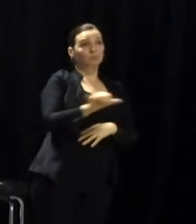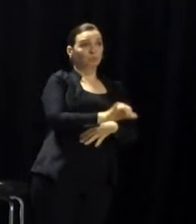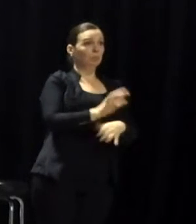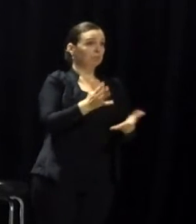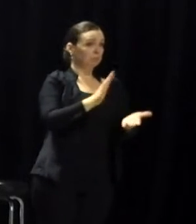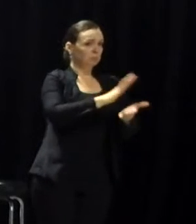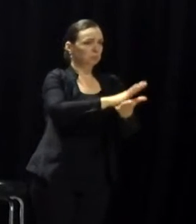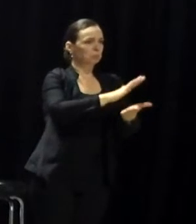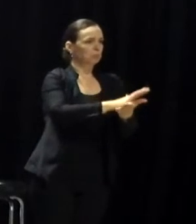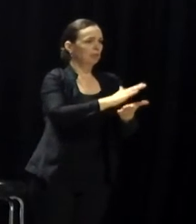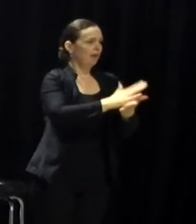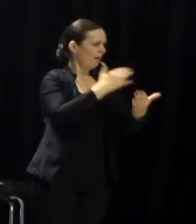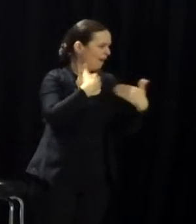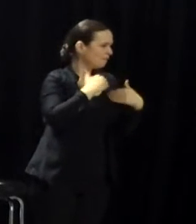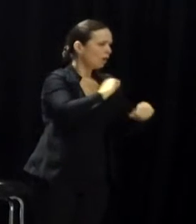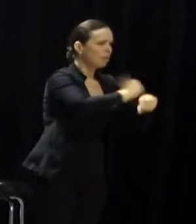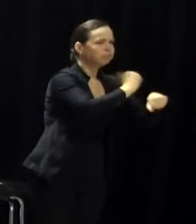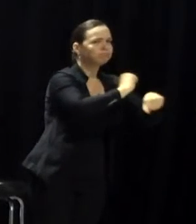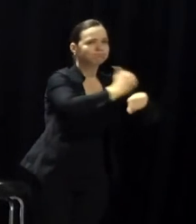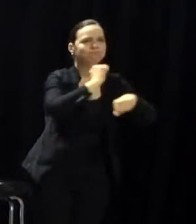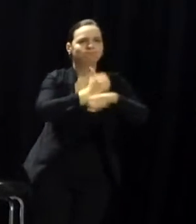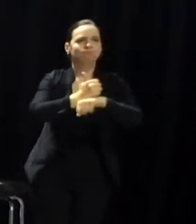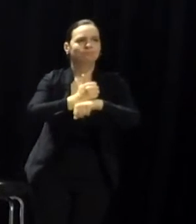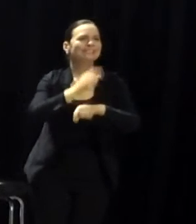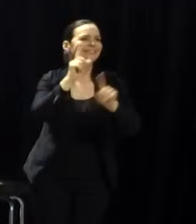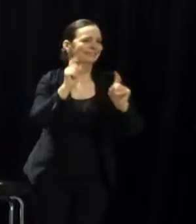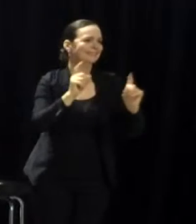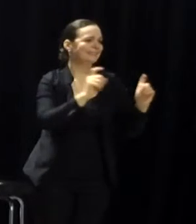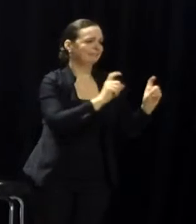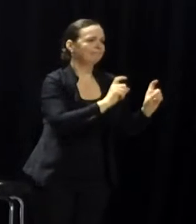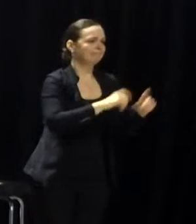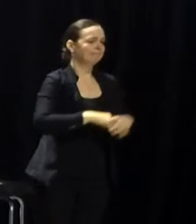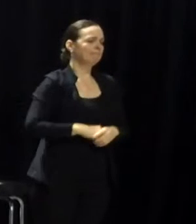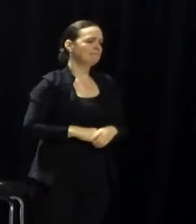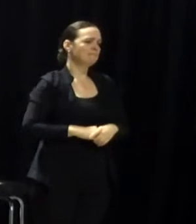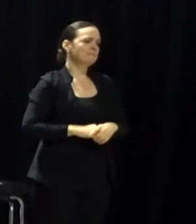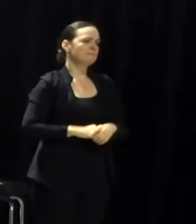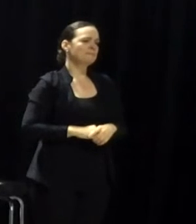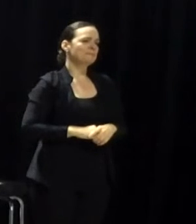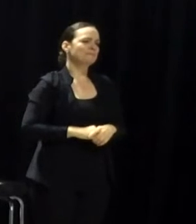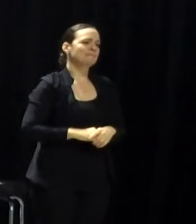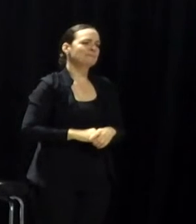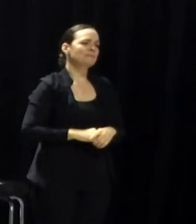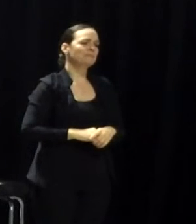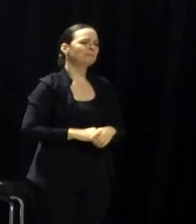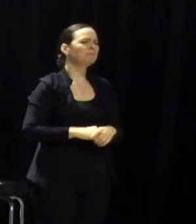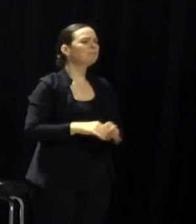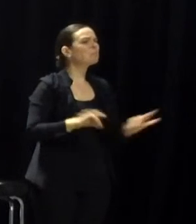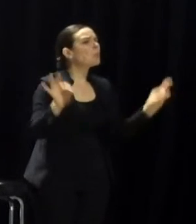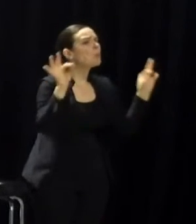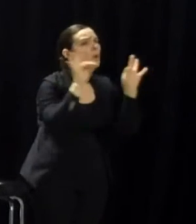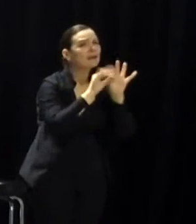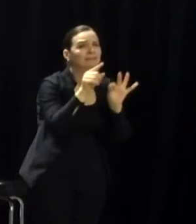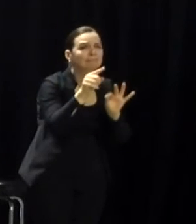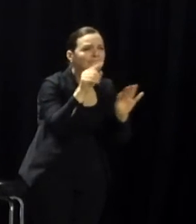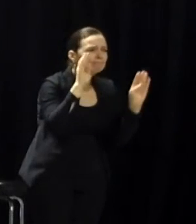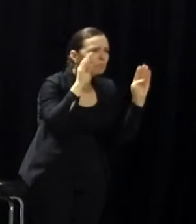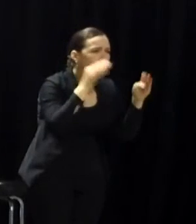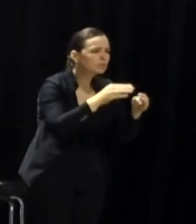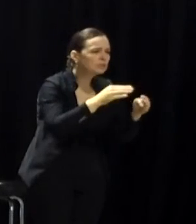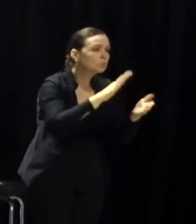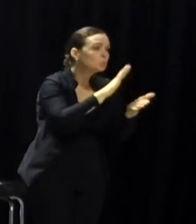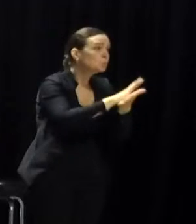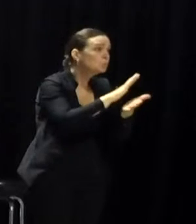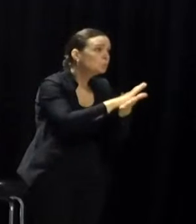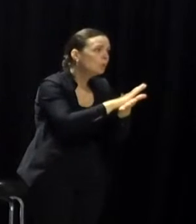week. School testing, important piece, making sure that there's not spread in